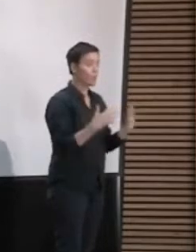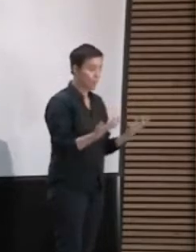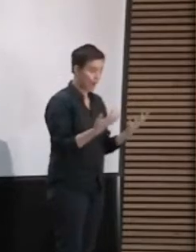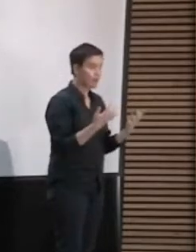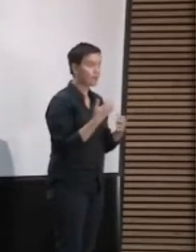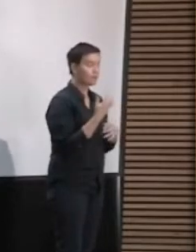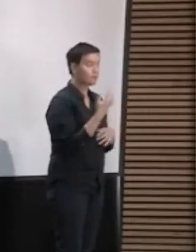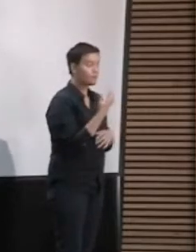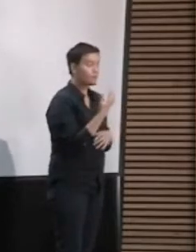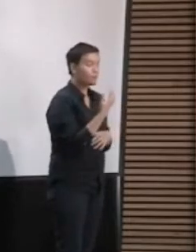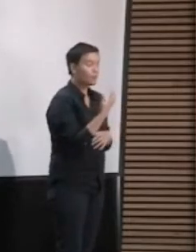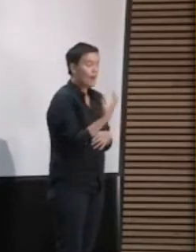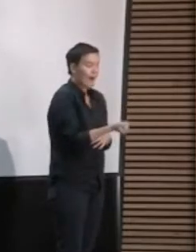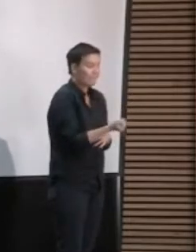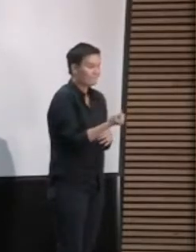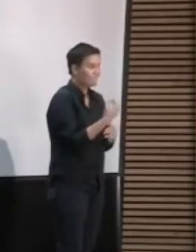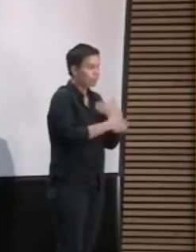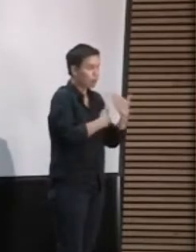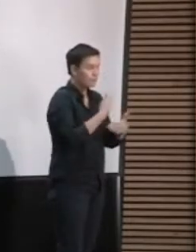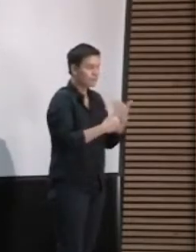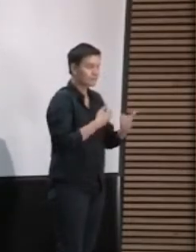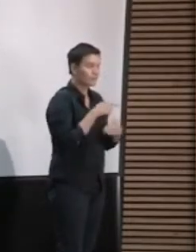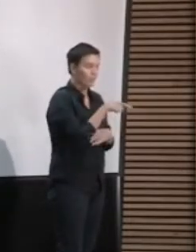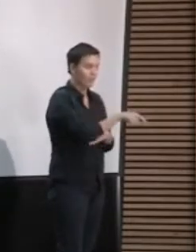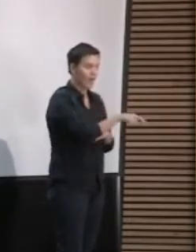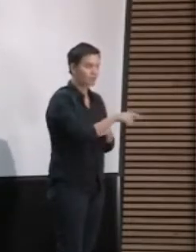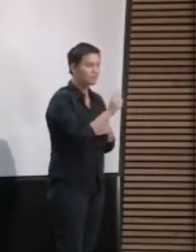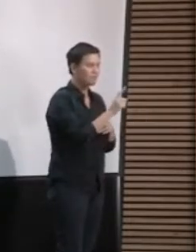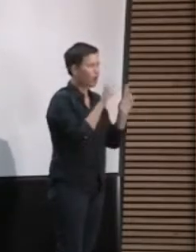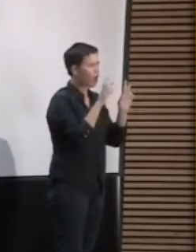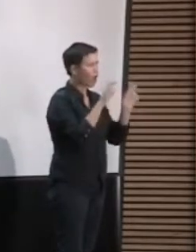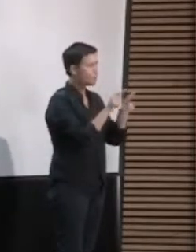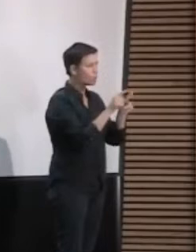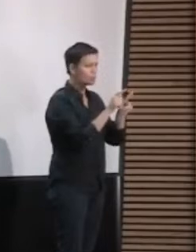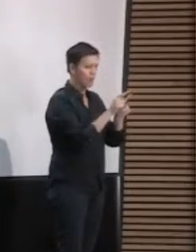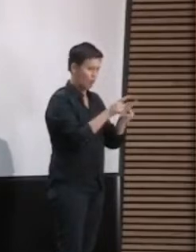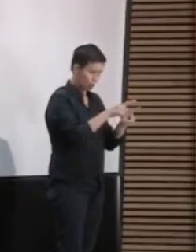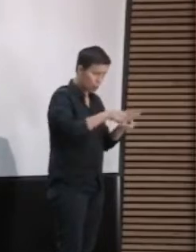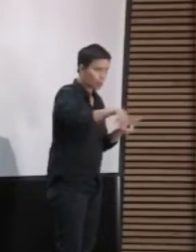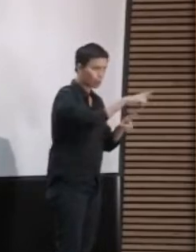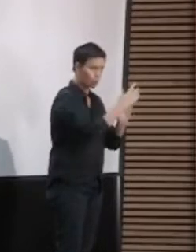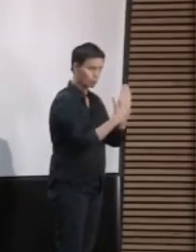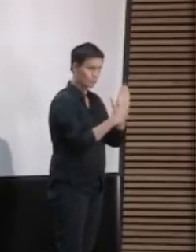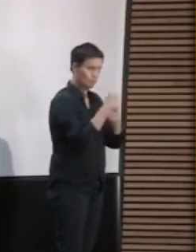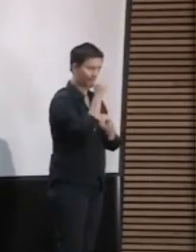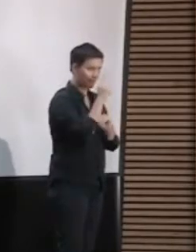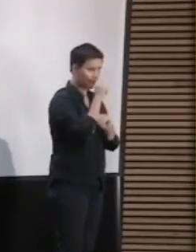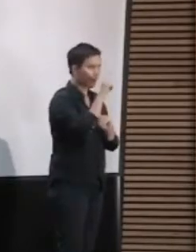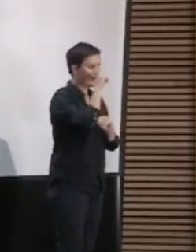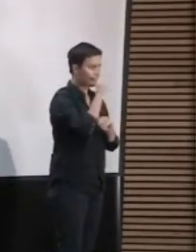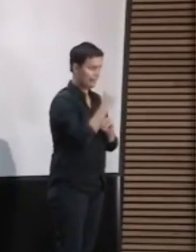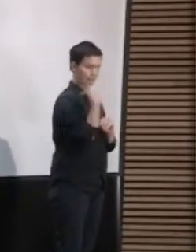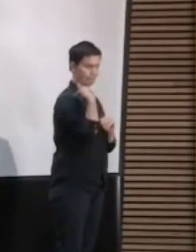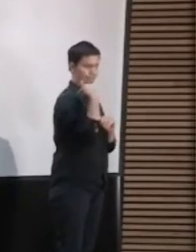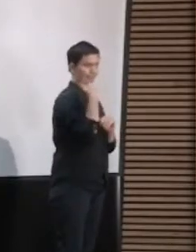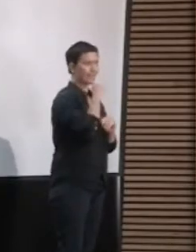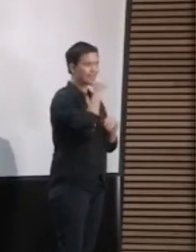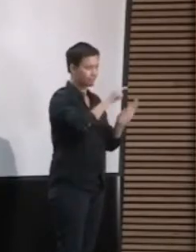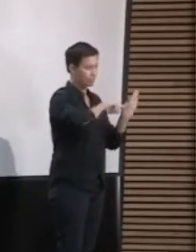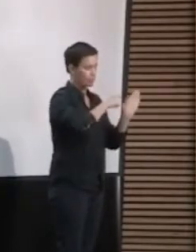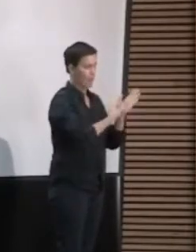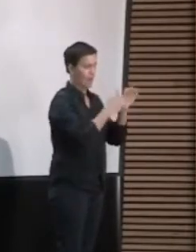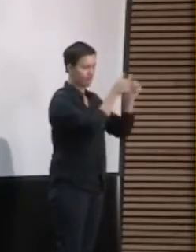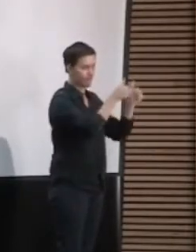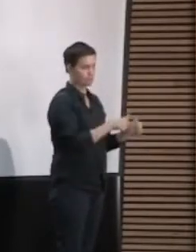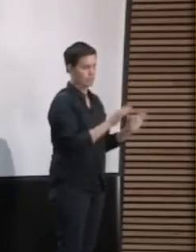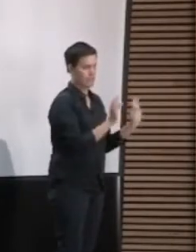have enforcement regimes available. I imagine we would want to be able to use the public as well to report if there are issues. Let me check with the relevant minister as to how they